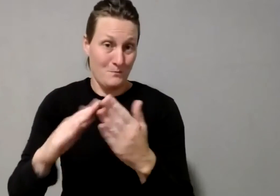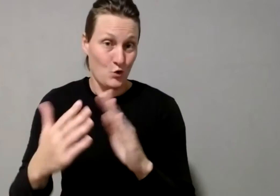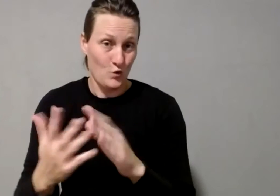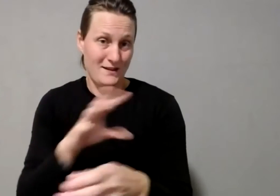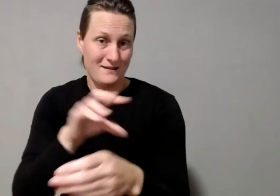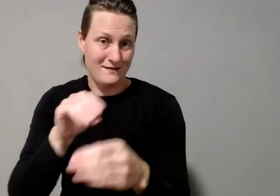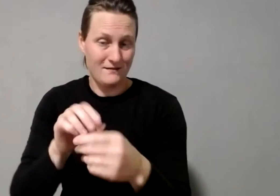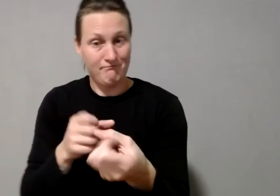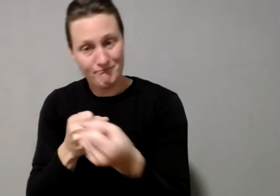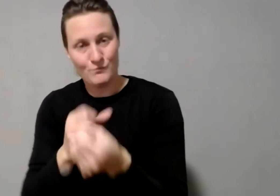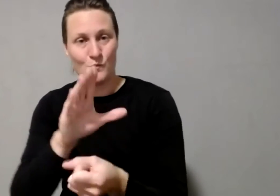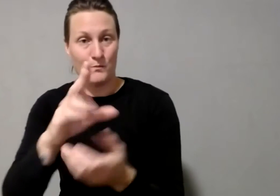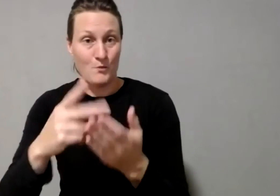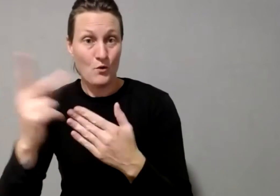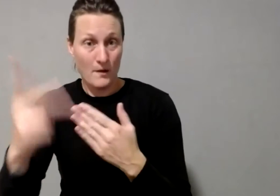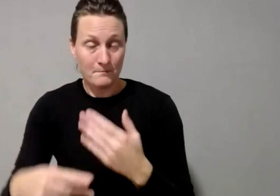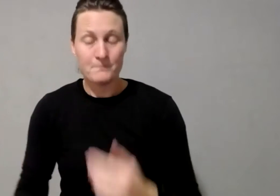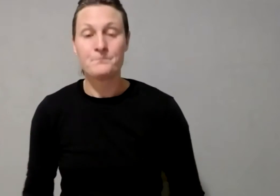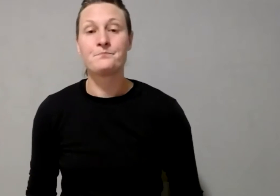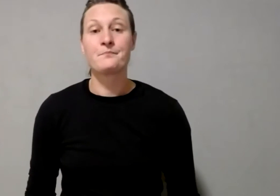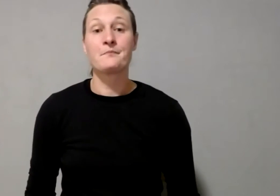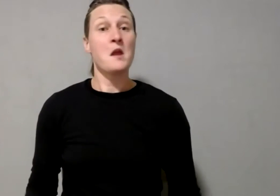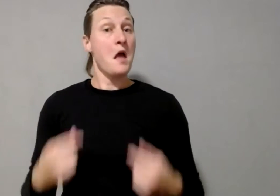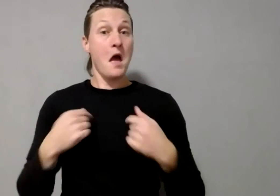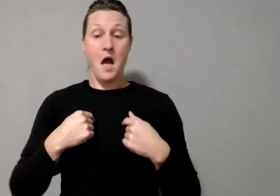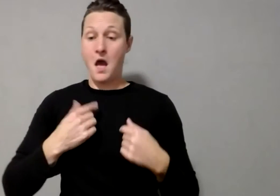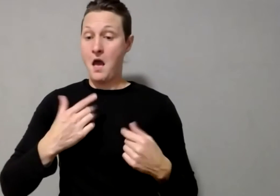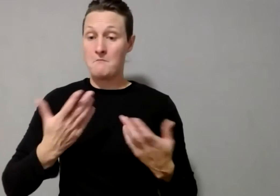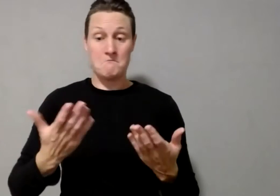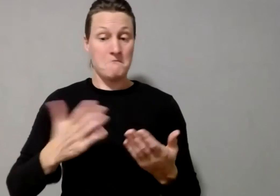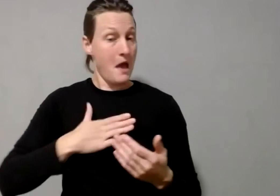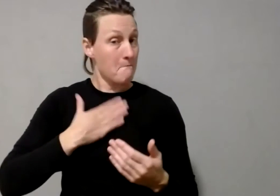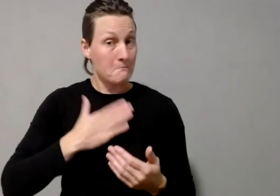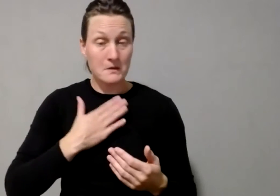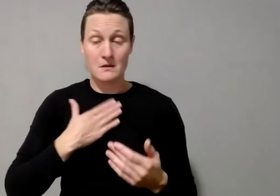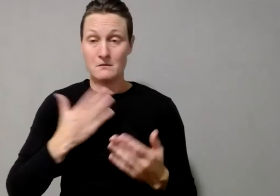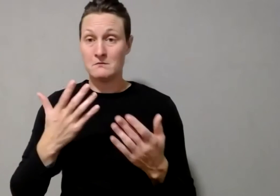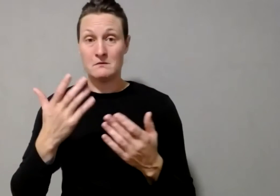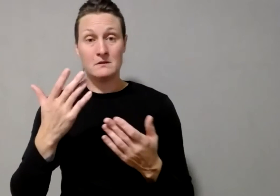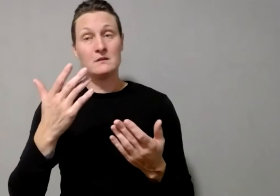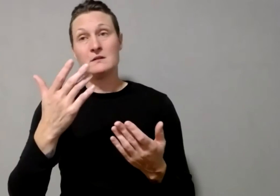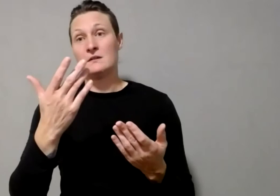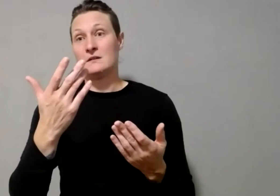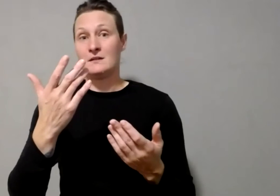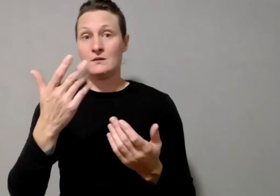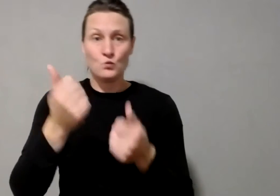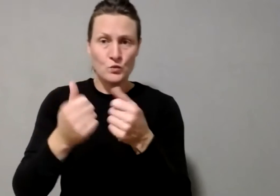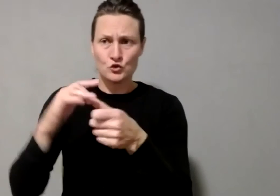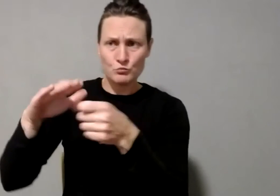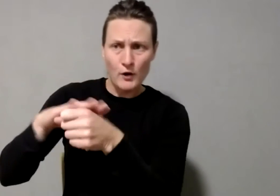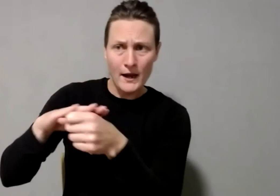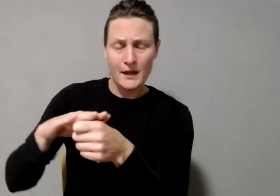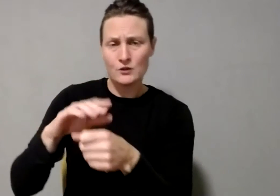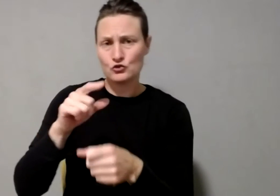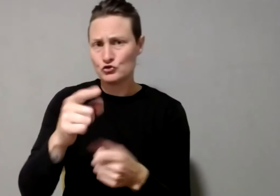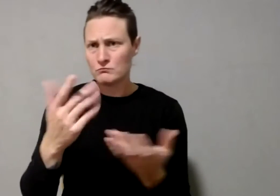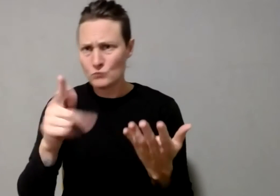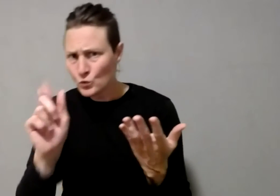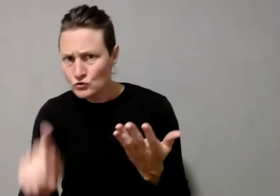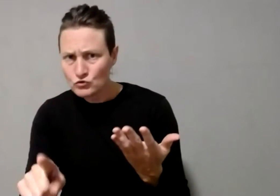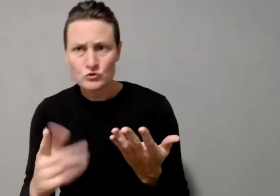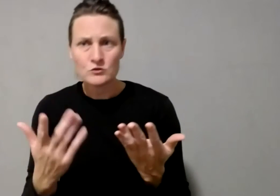the branches as the branches get themselves back and up and running fully.